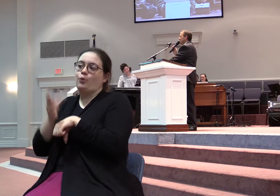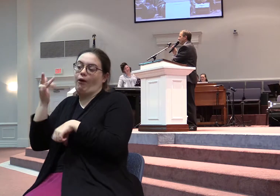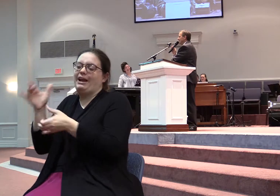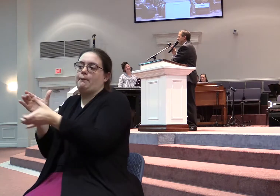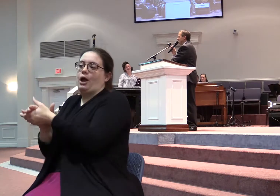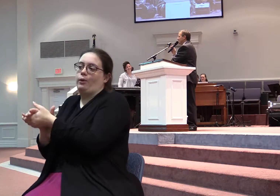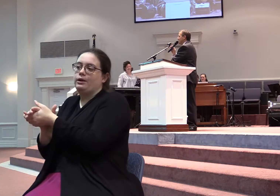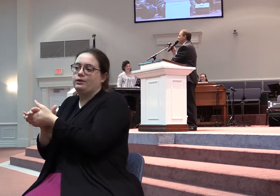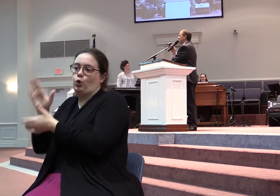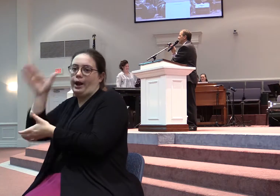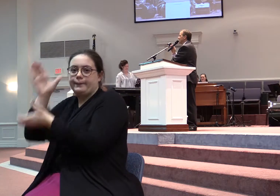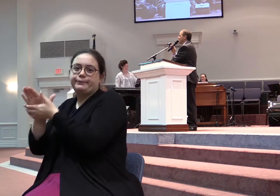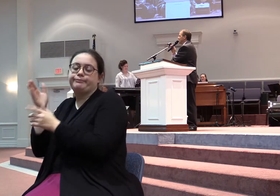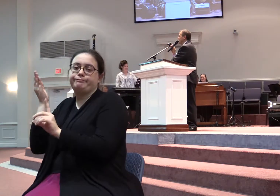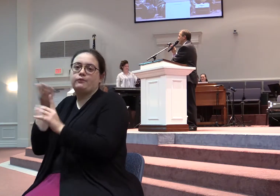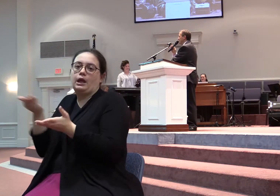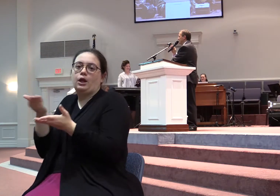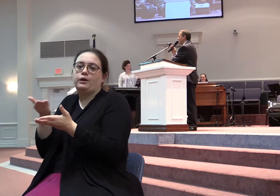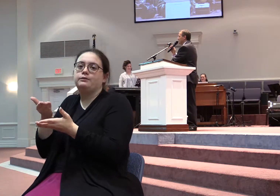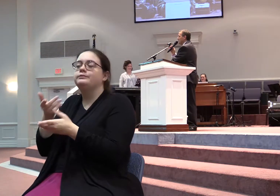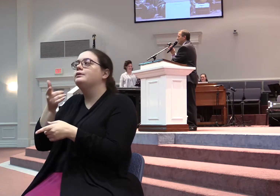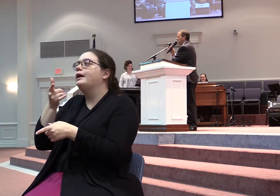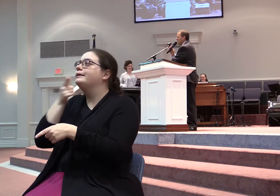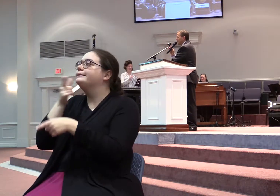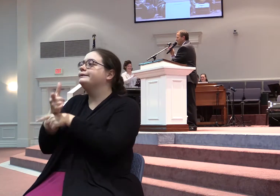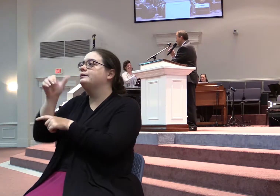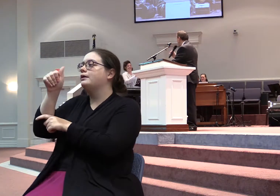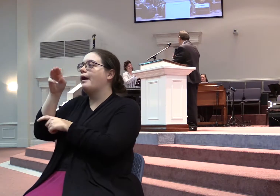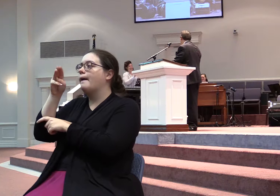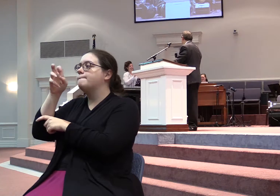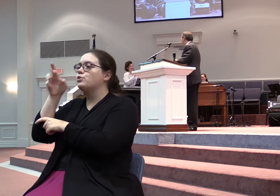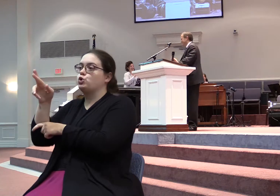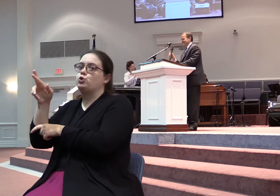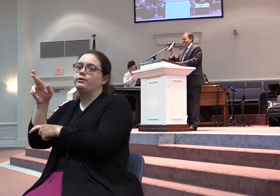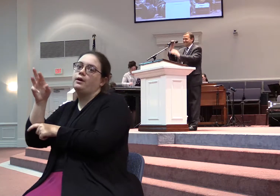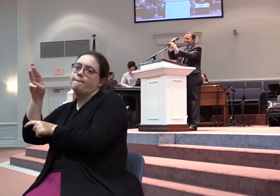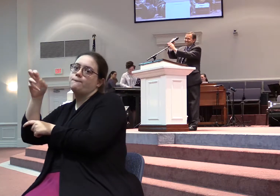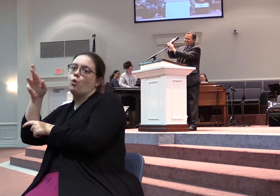receive Sister soon-to-be Amber Morgan.